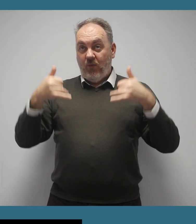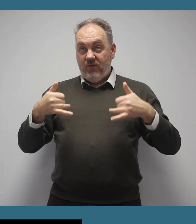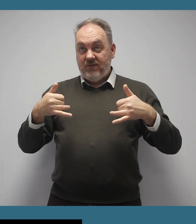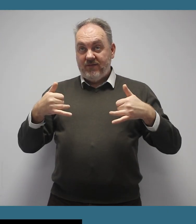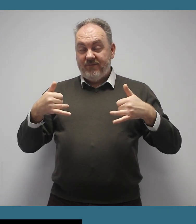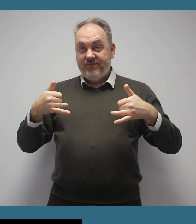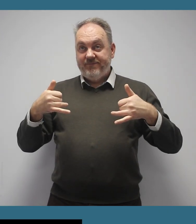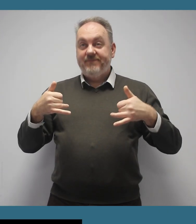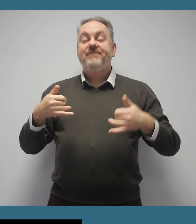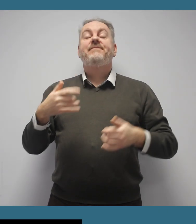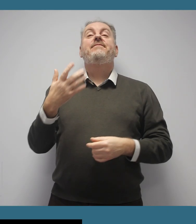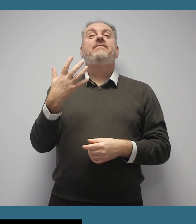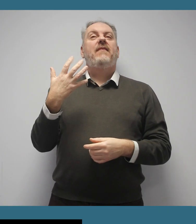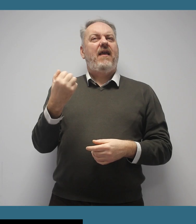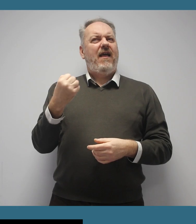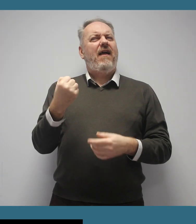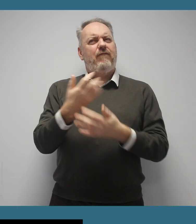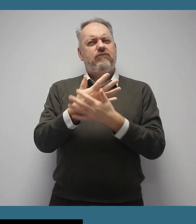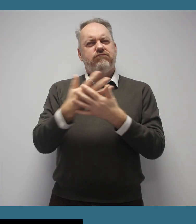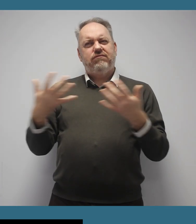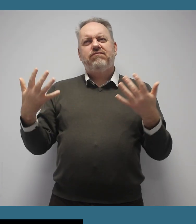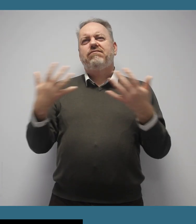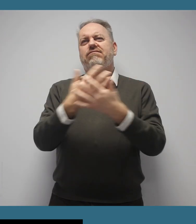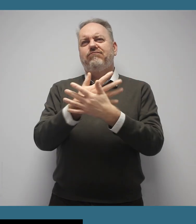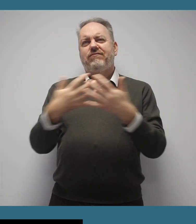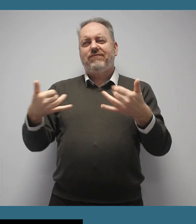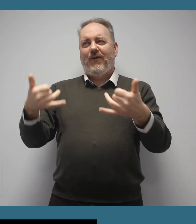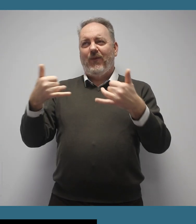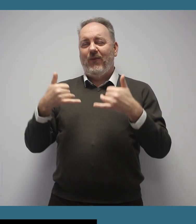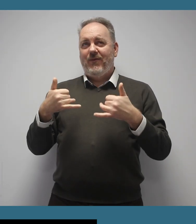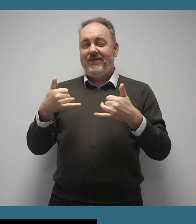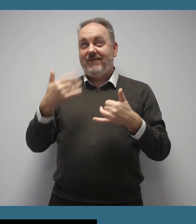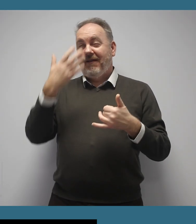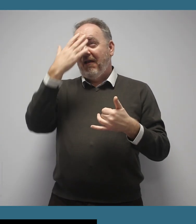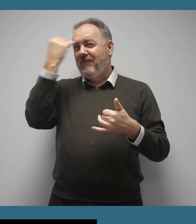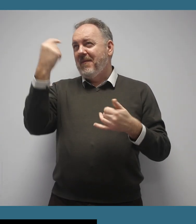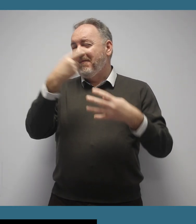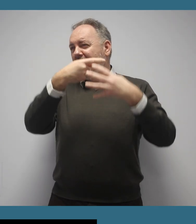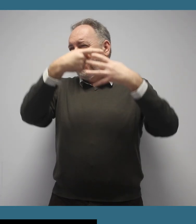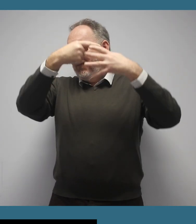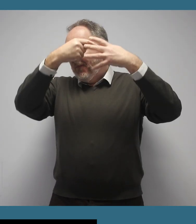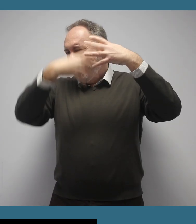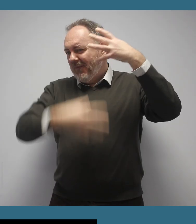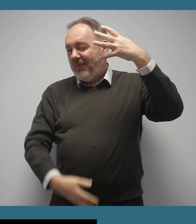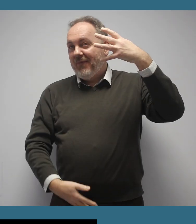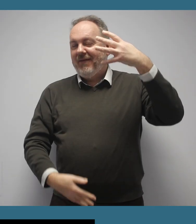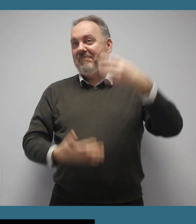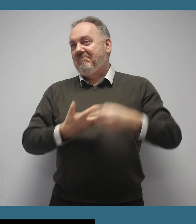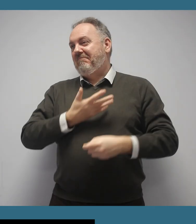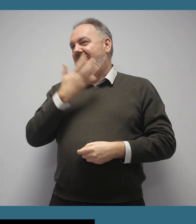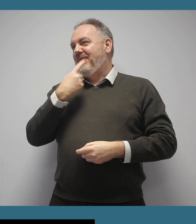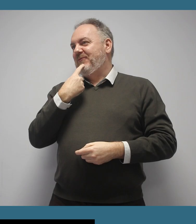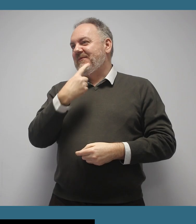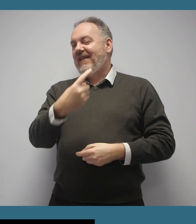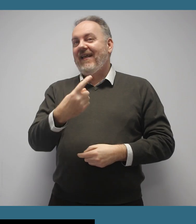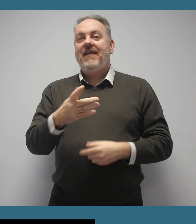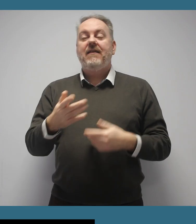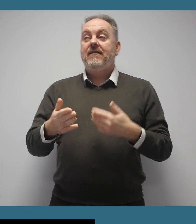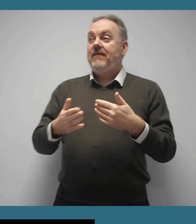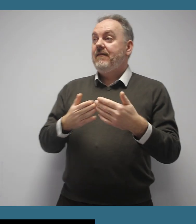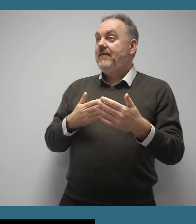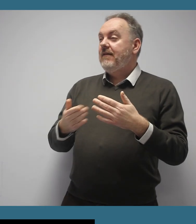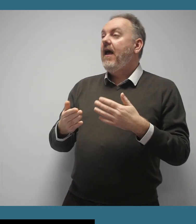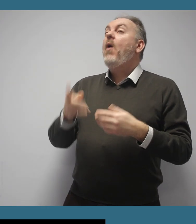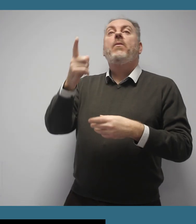We got lots of awards, and I'm embarrassed to say that I can't actually remember what they all were. But afterwards I can let you know.